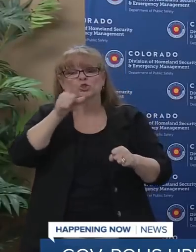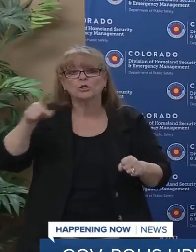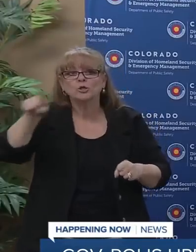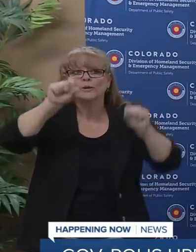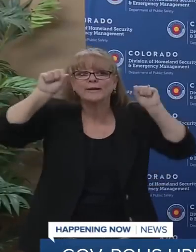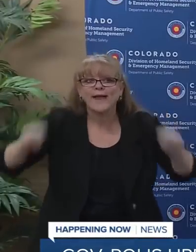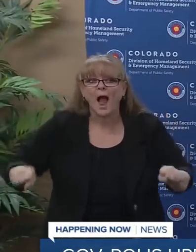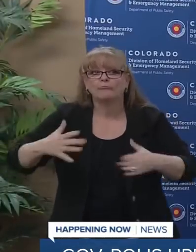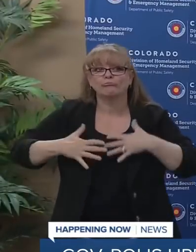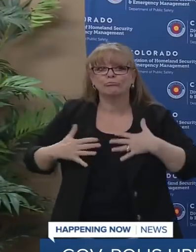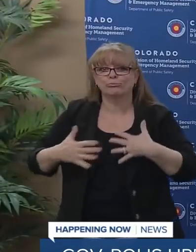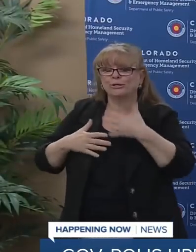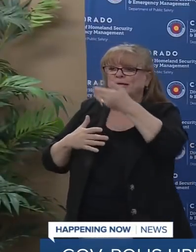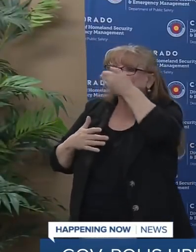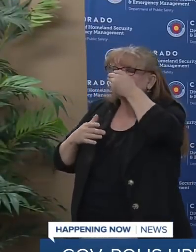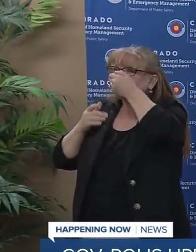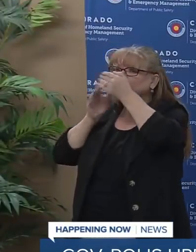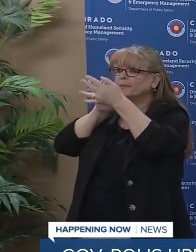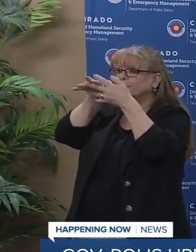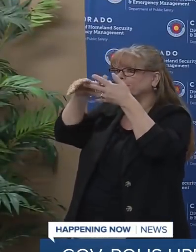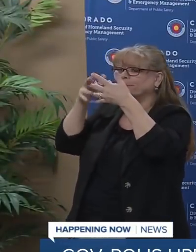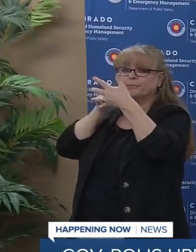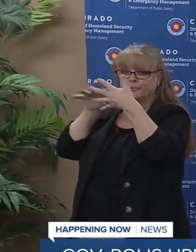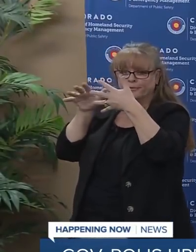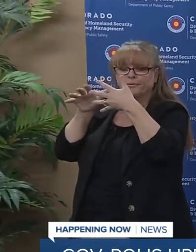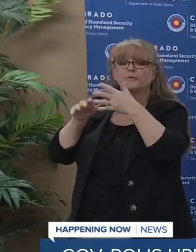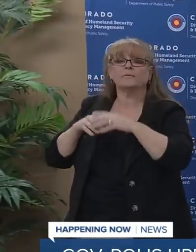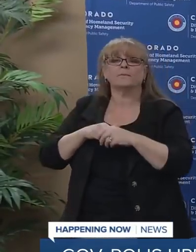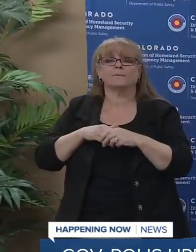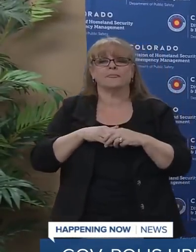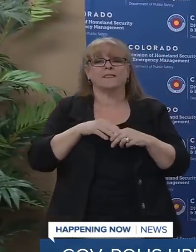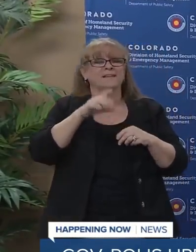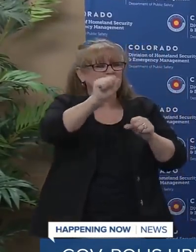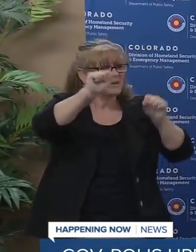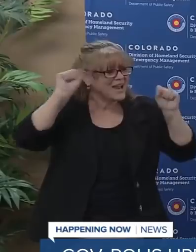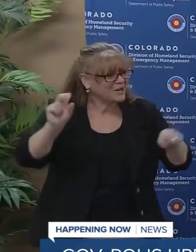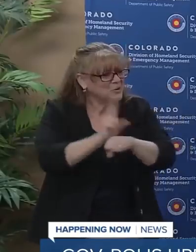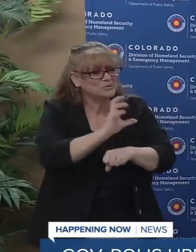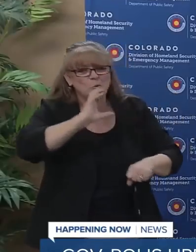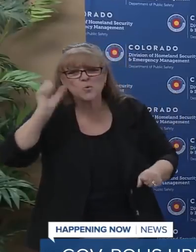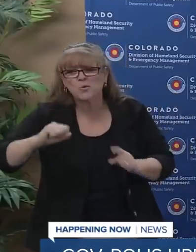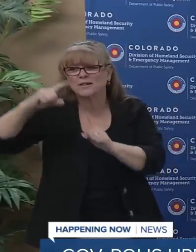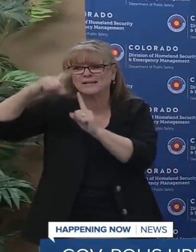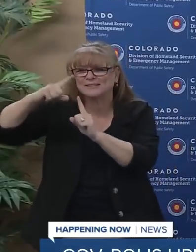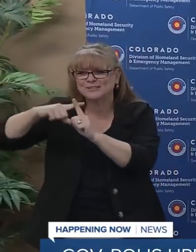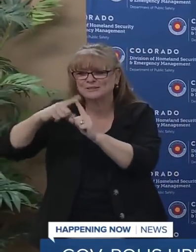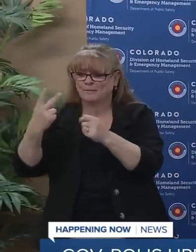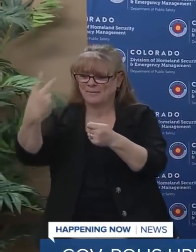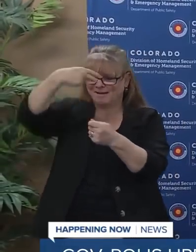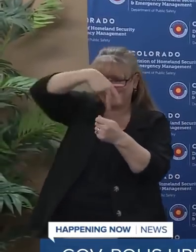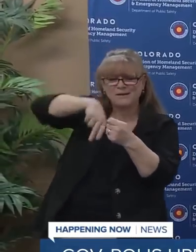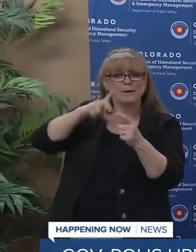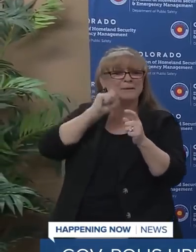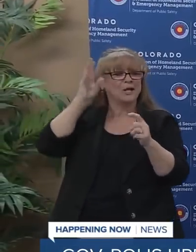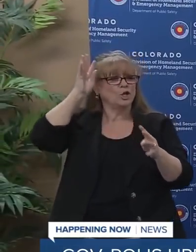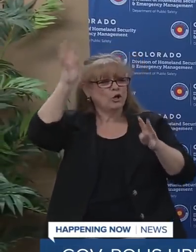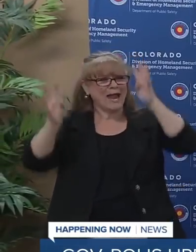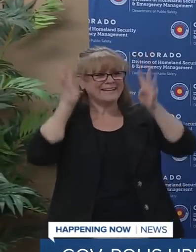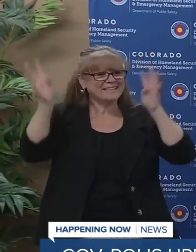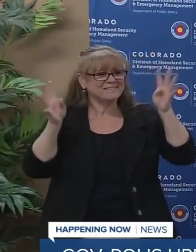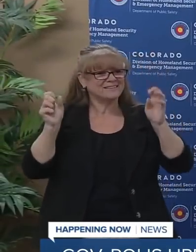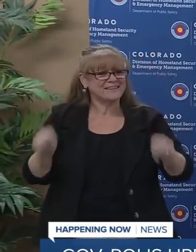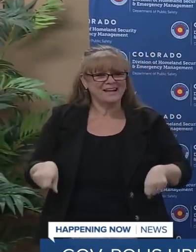effective mask. Old T-shirts are perfect for this. We all have them. I'll be going through some of mine in